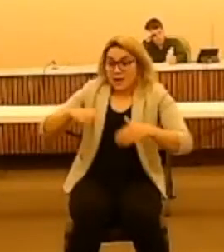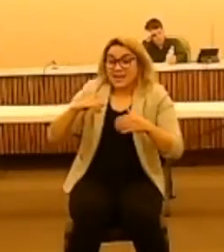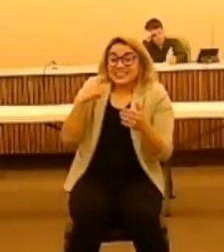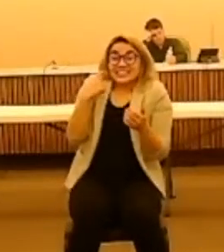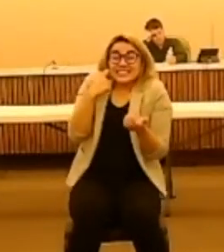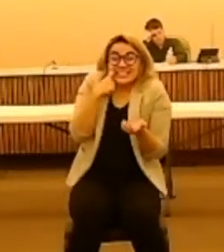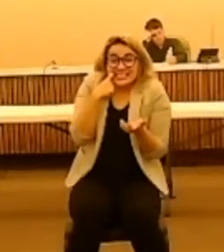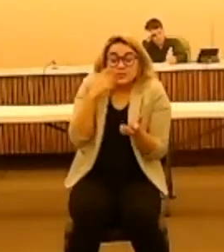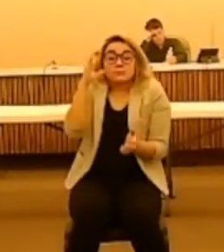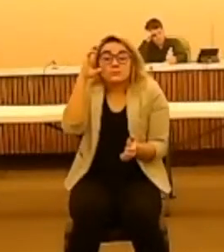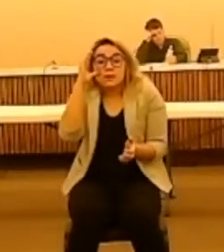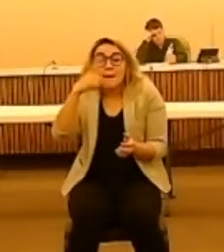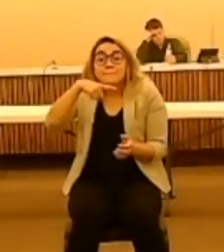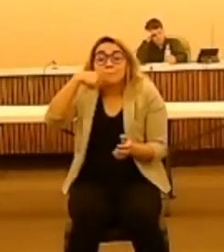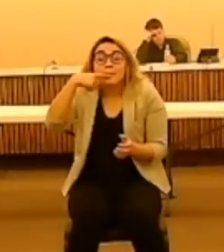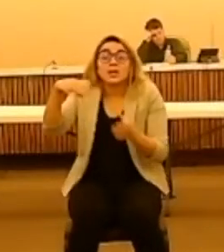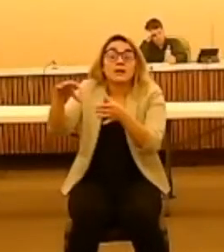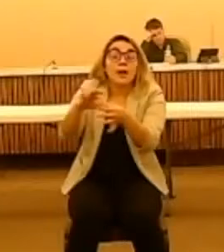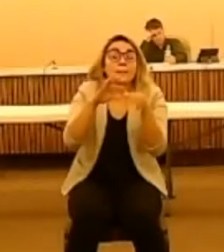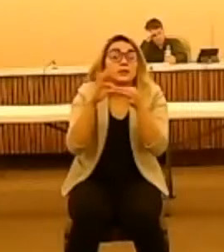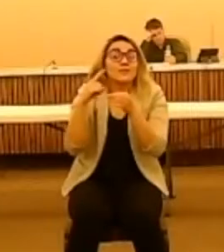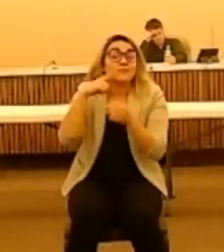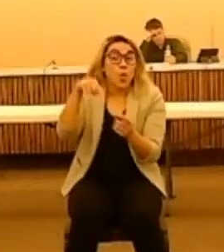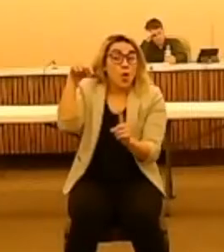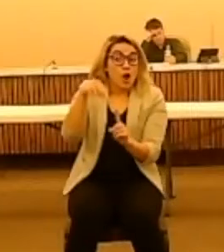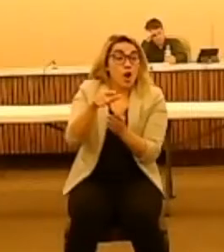What's the timeline for that being approved?